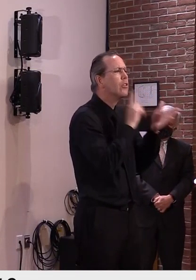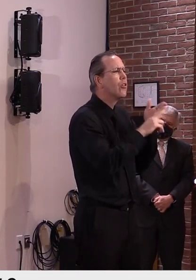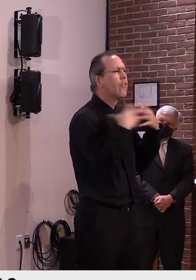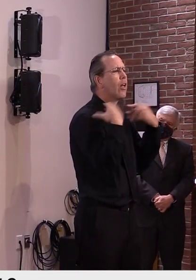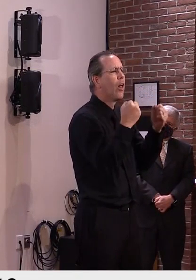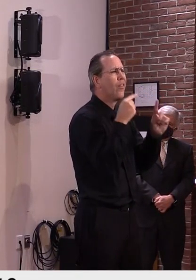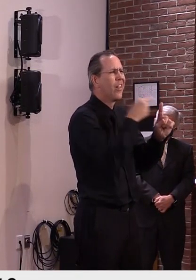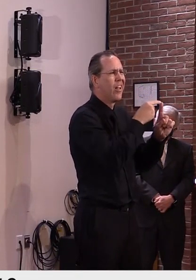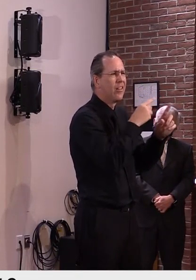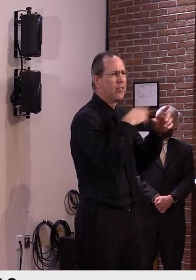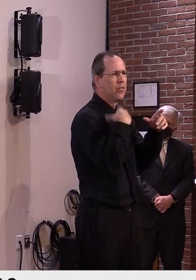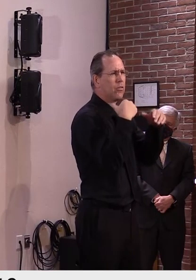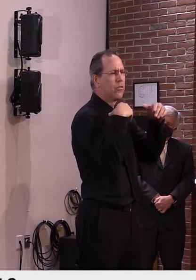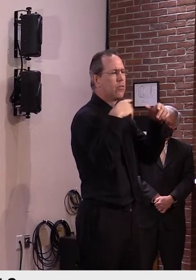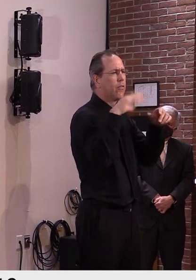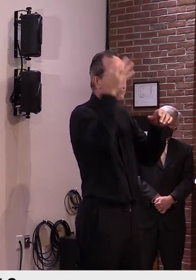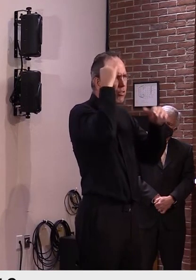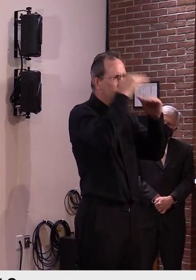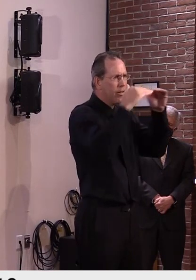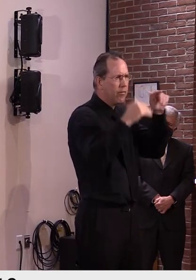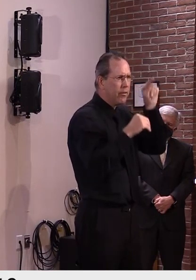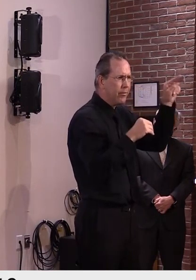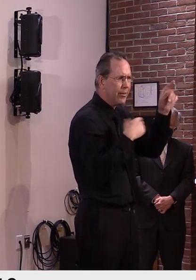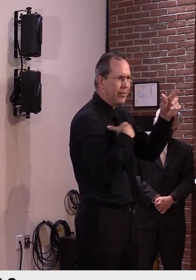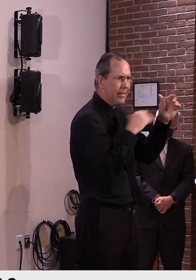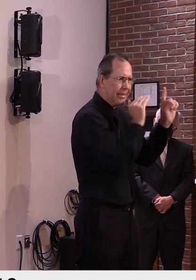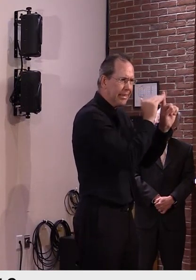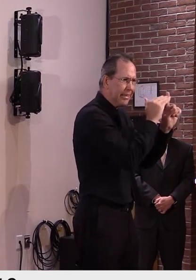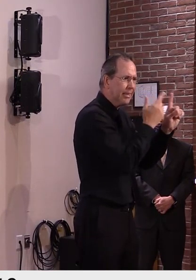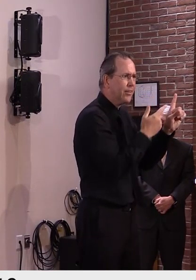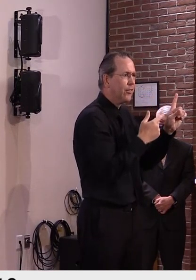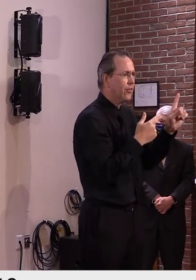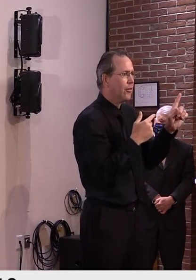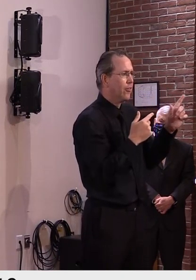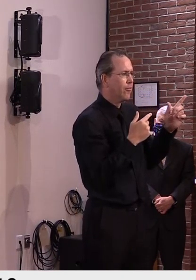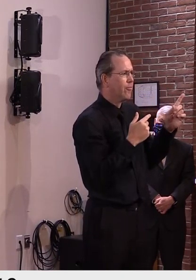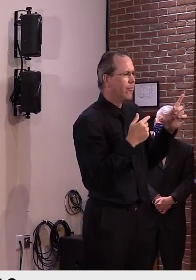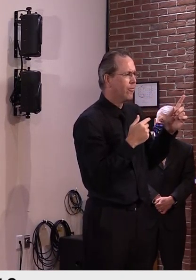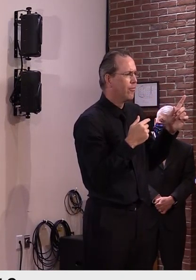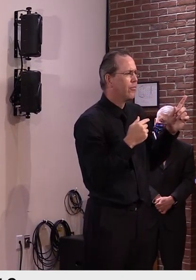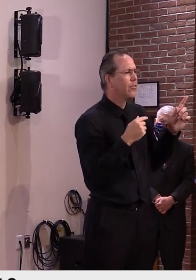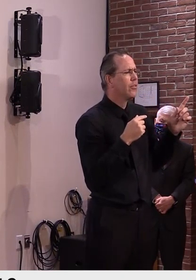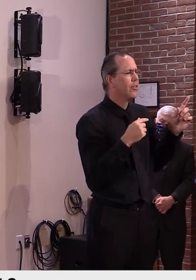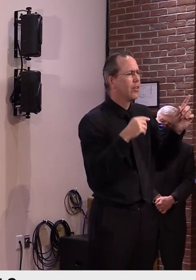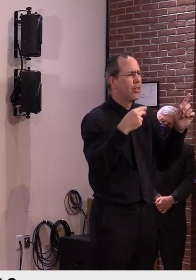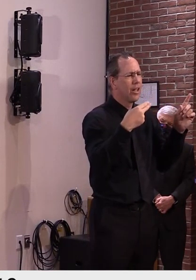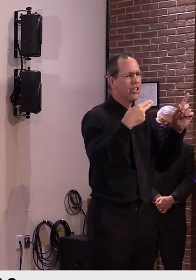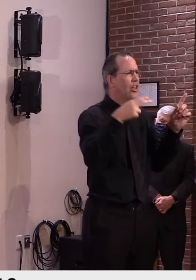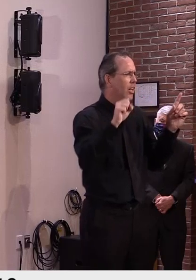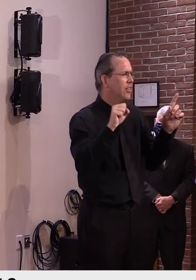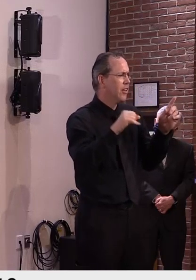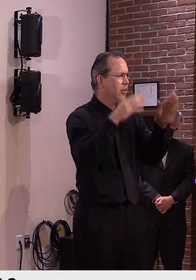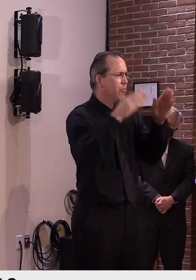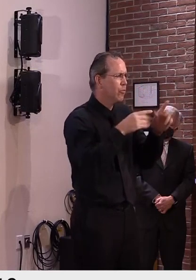Brett Girouard, Admiral Girouard, which was quite productive. So we have registered, you